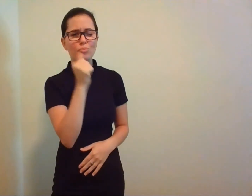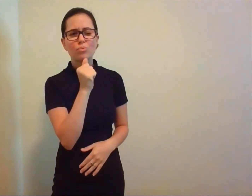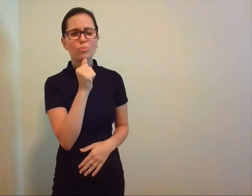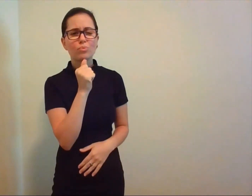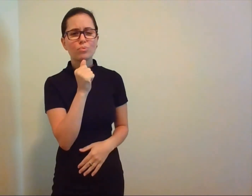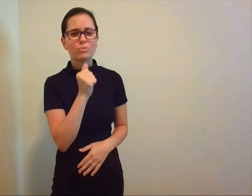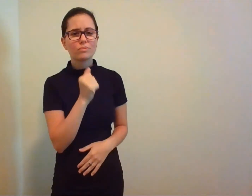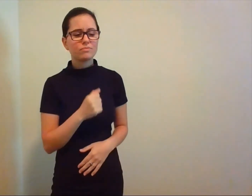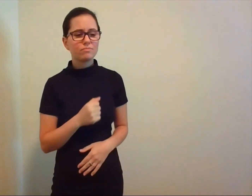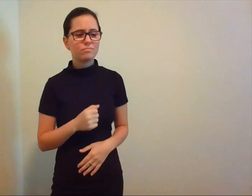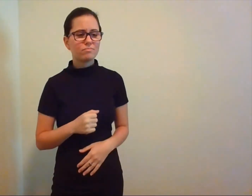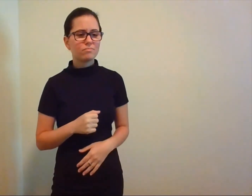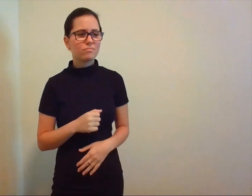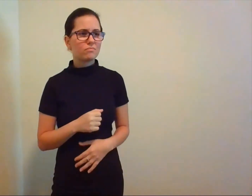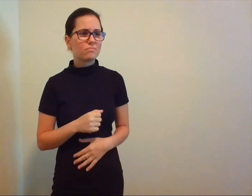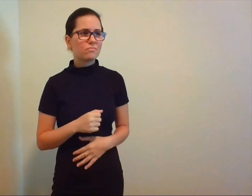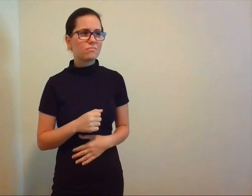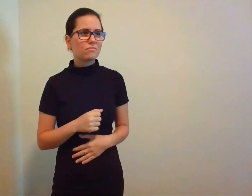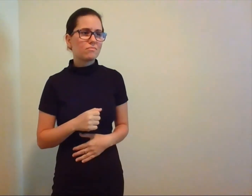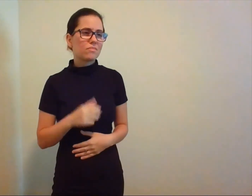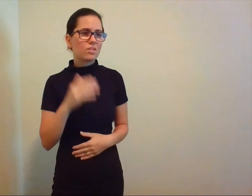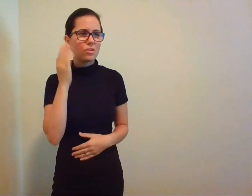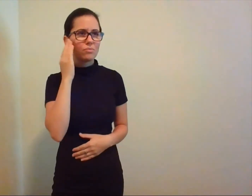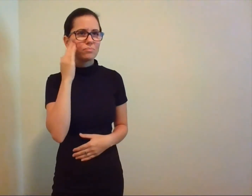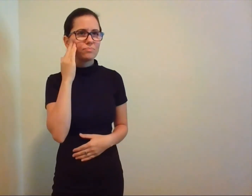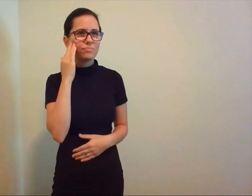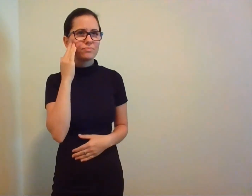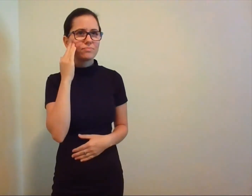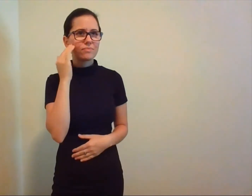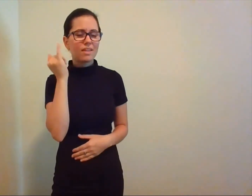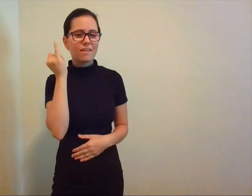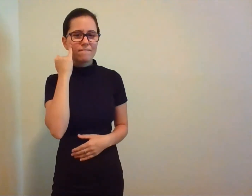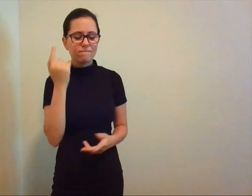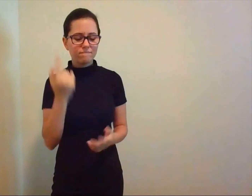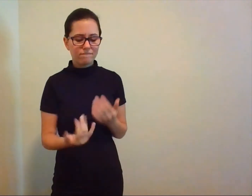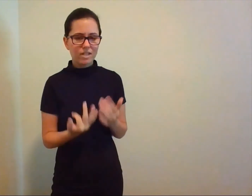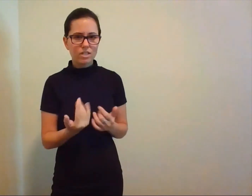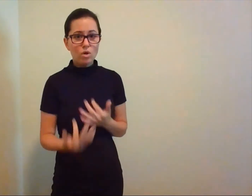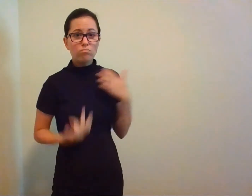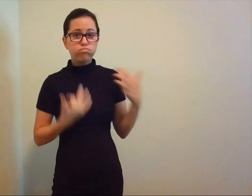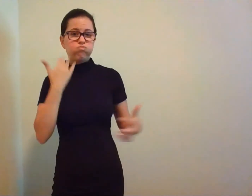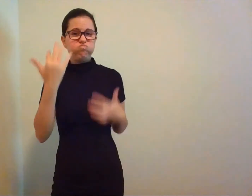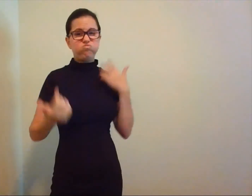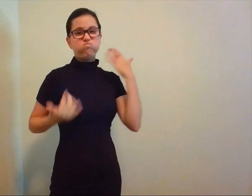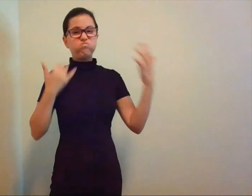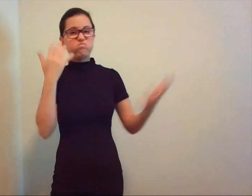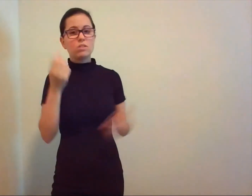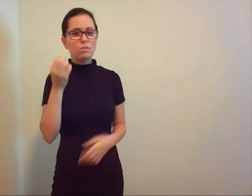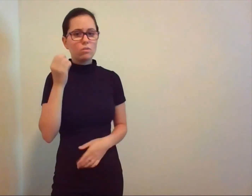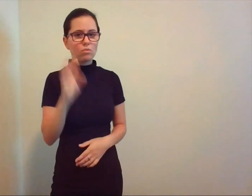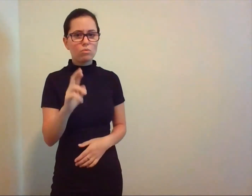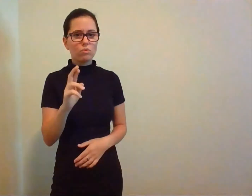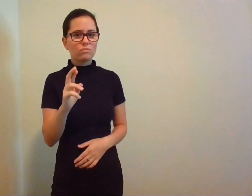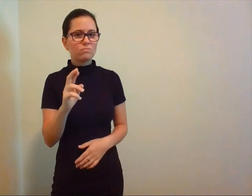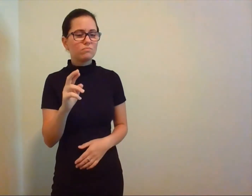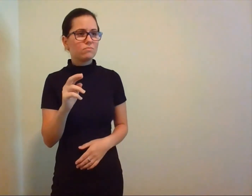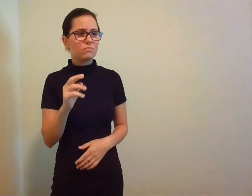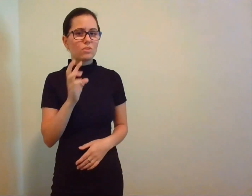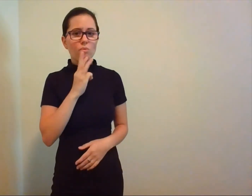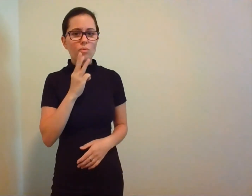it could kill you if it got out of control. Especially when you're in a sleeping bag. But you're right there. You get in the ocean in a sleeping bag, especially one of those mummy ones,